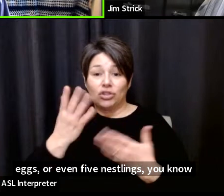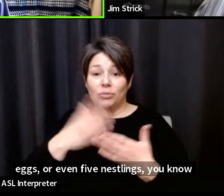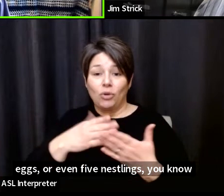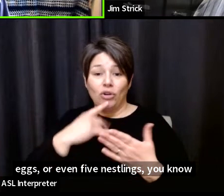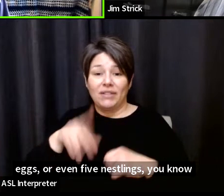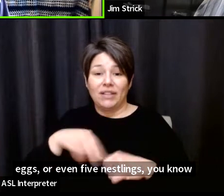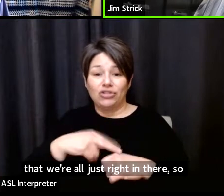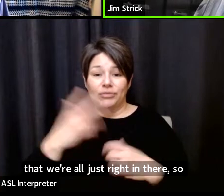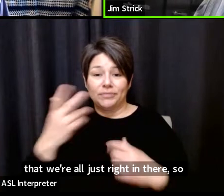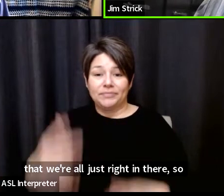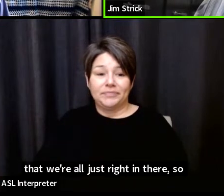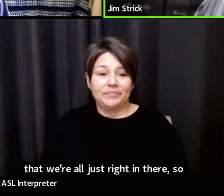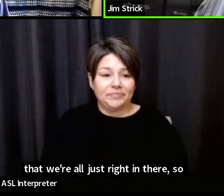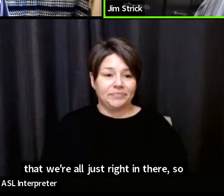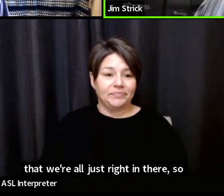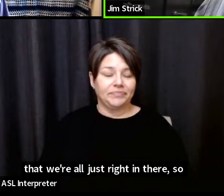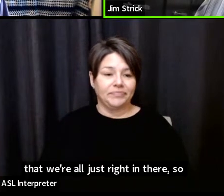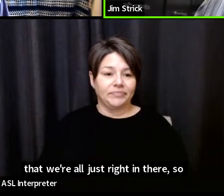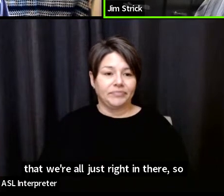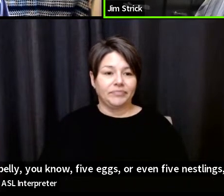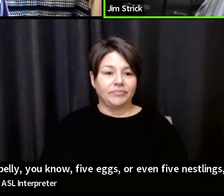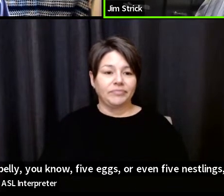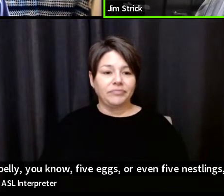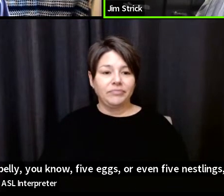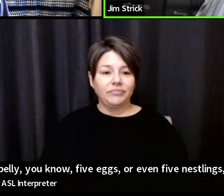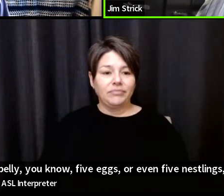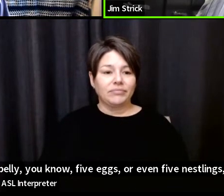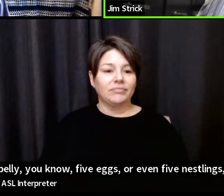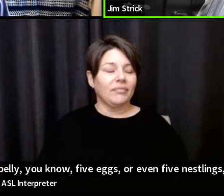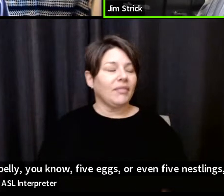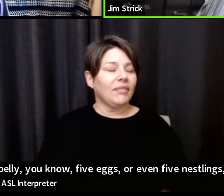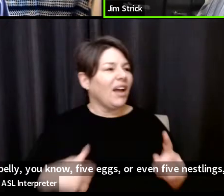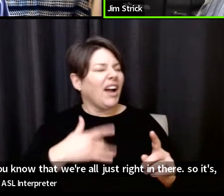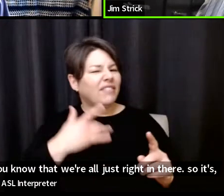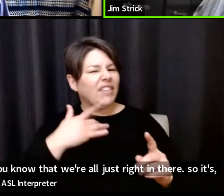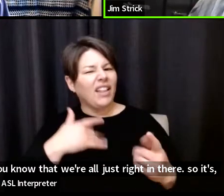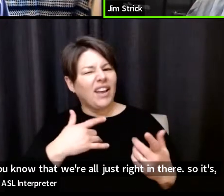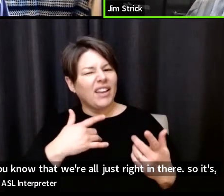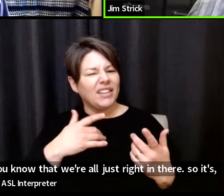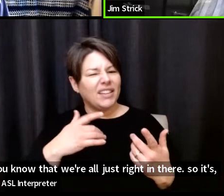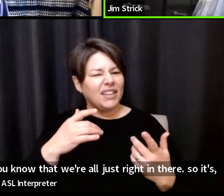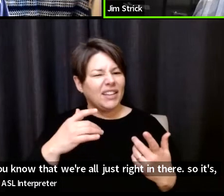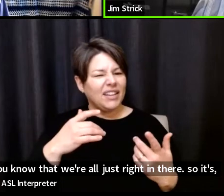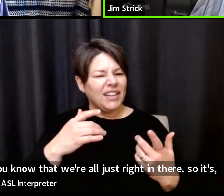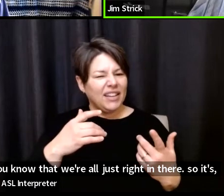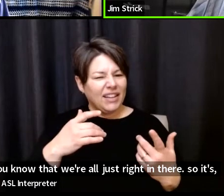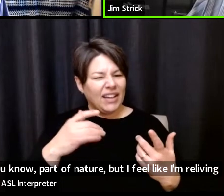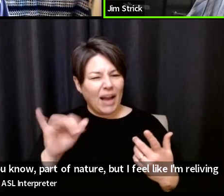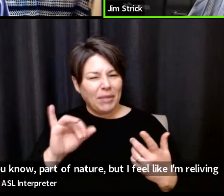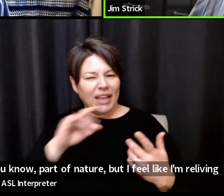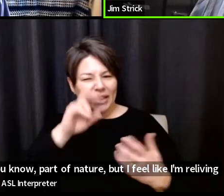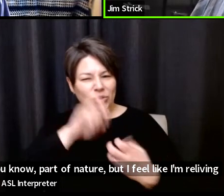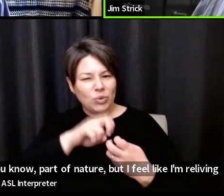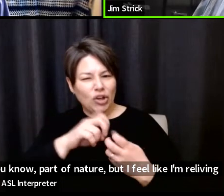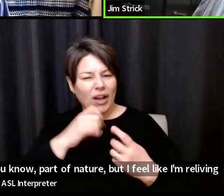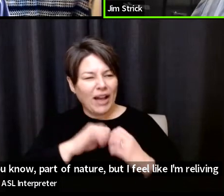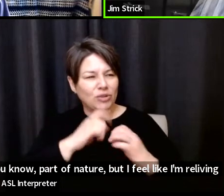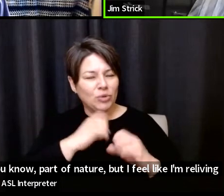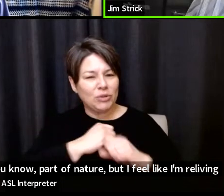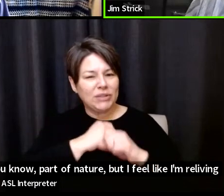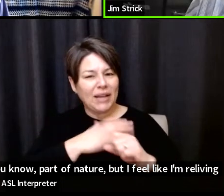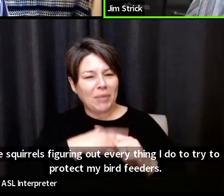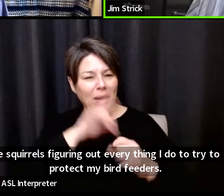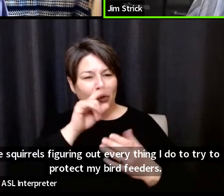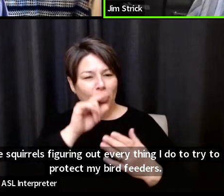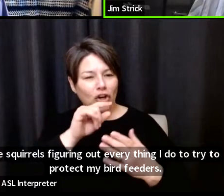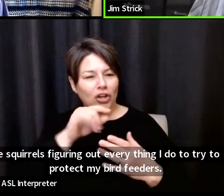But I feel like I'm reliving the squirrels, figuring out everything I do to try to protect my bird feeders.